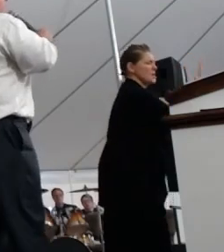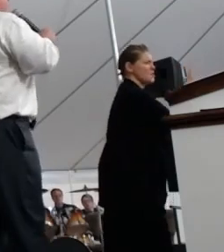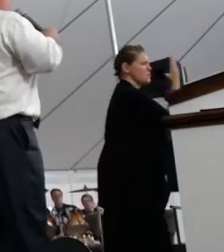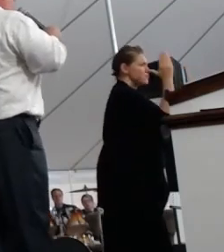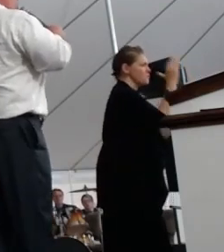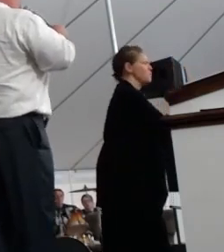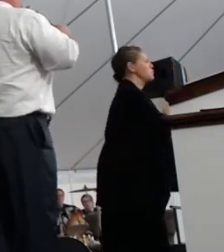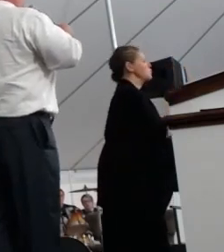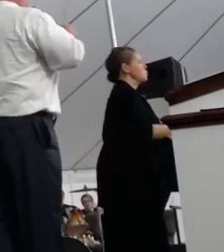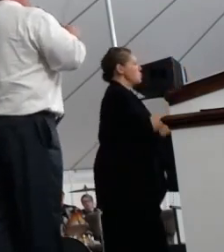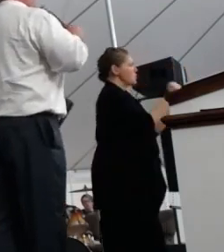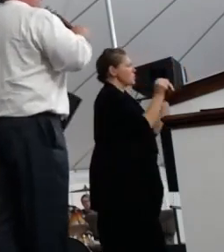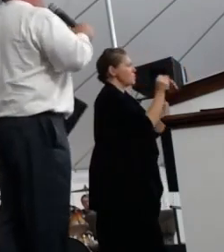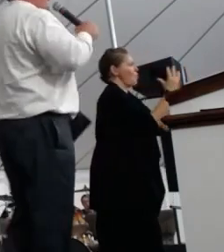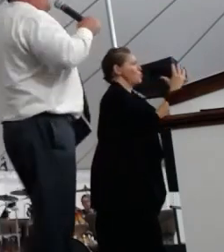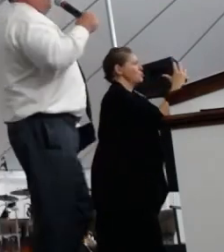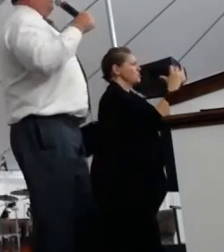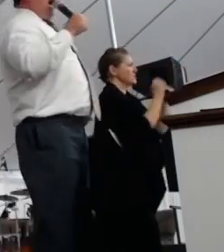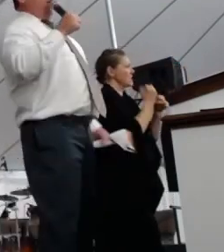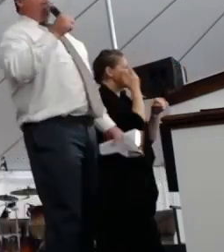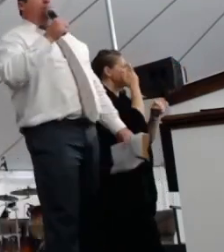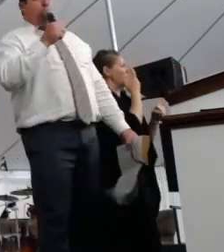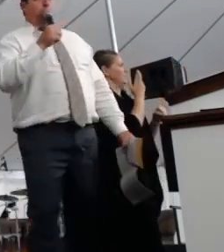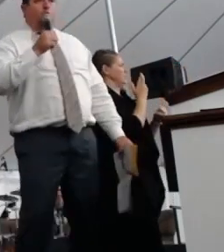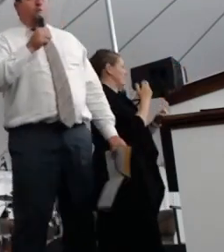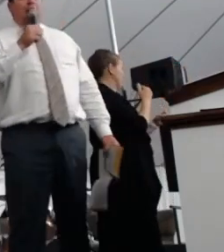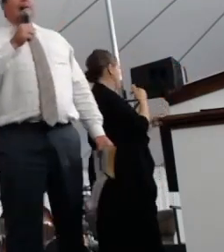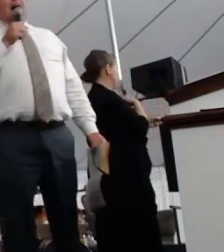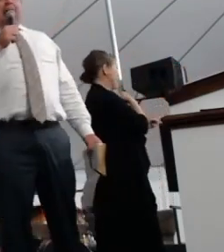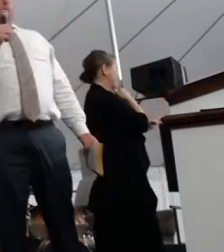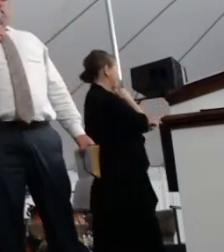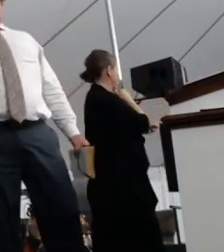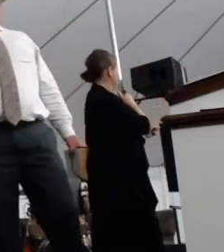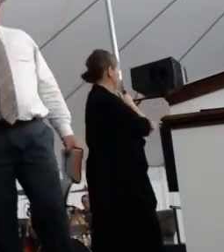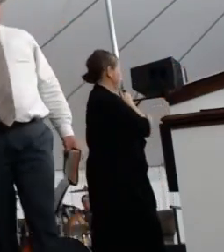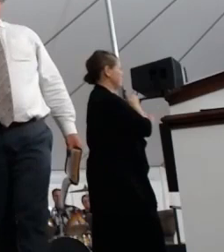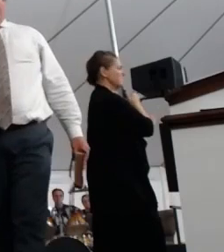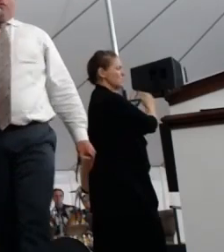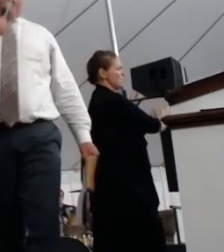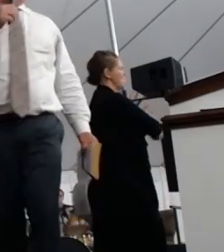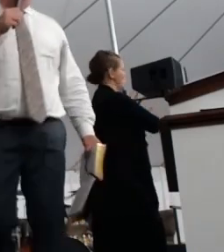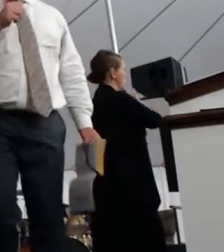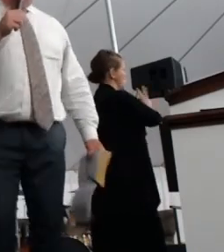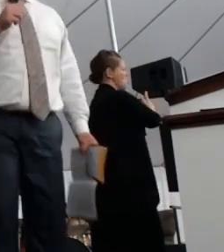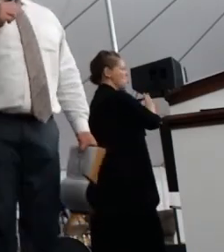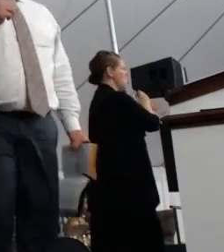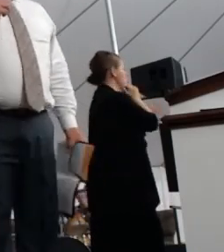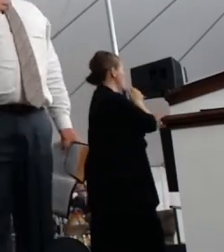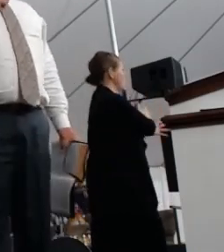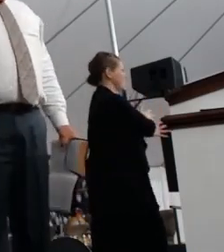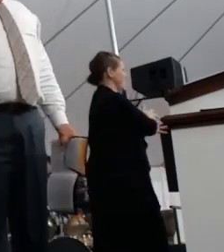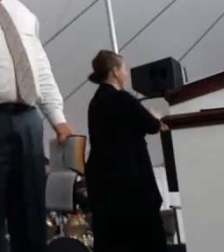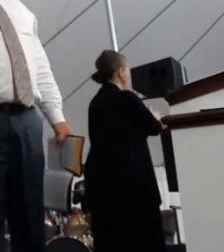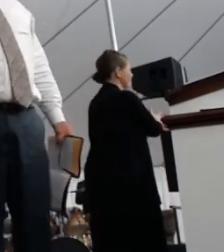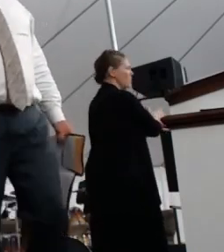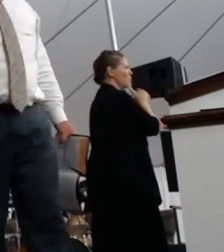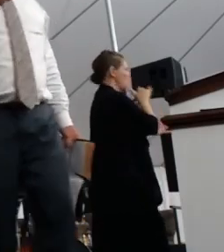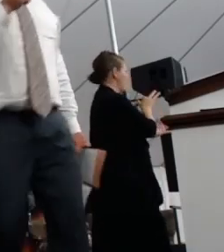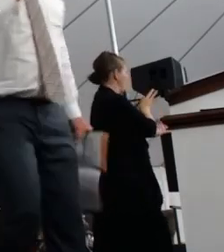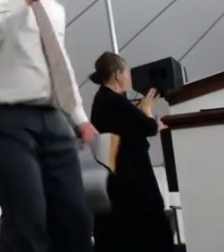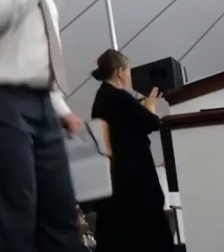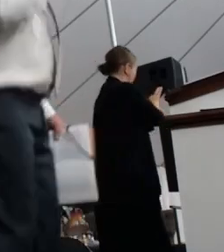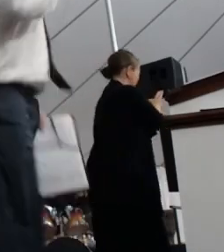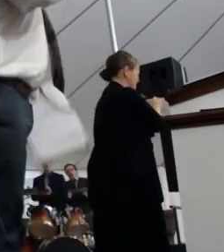it, the more you realize, I am not of this world. I was not made for this world. I don't fit into